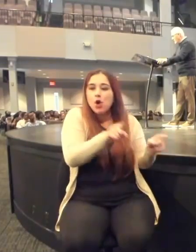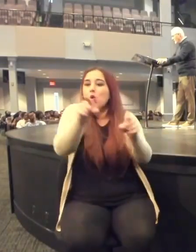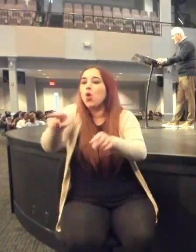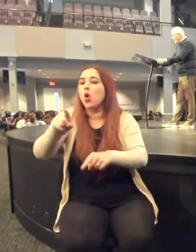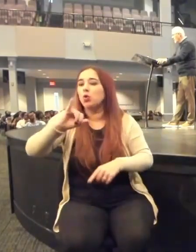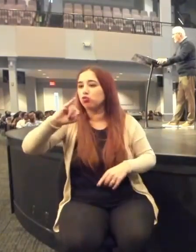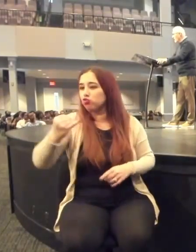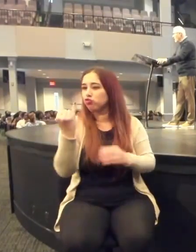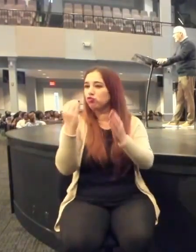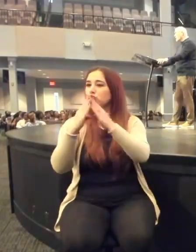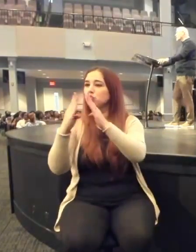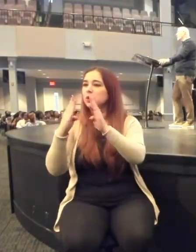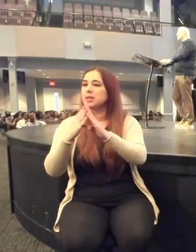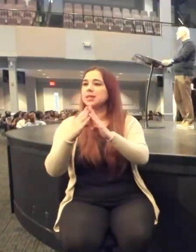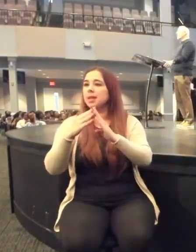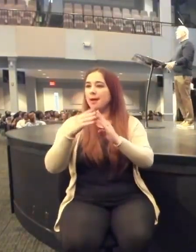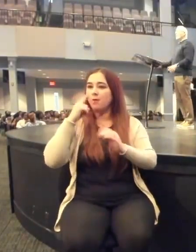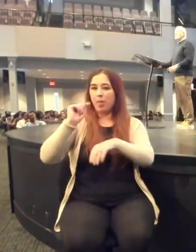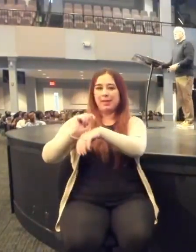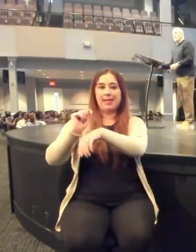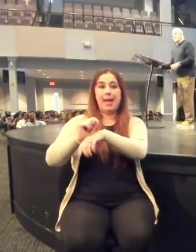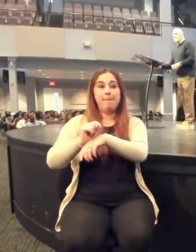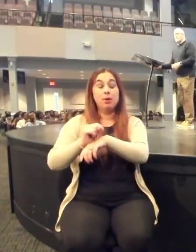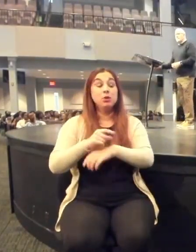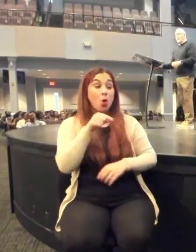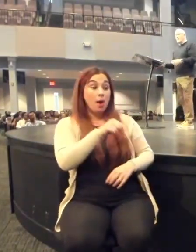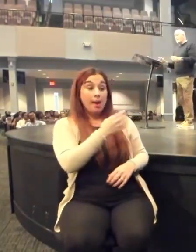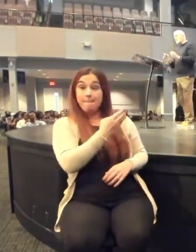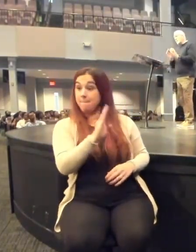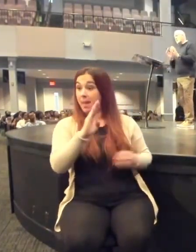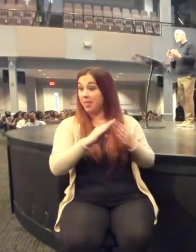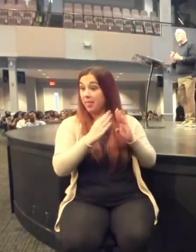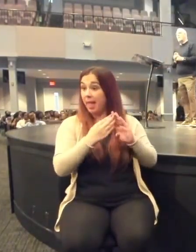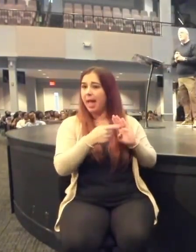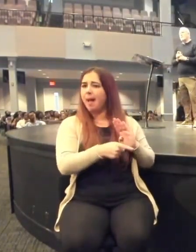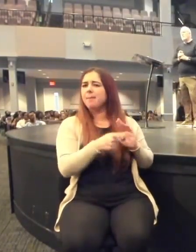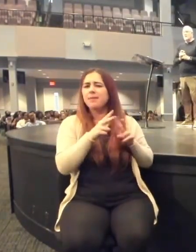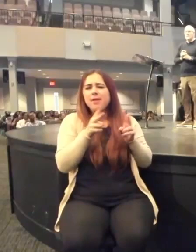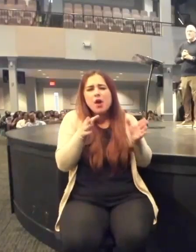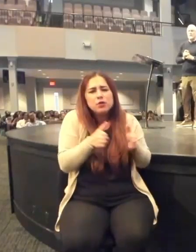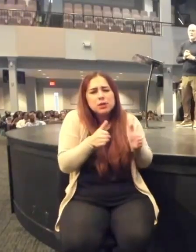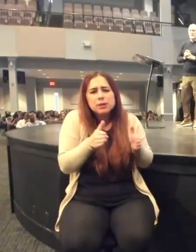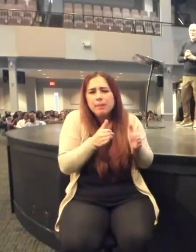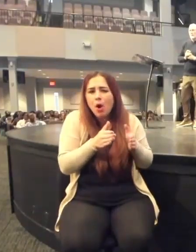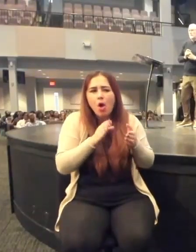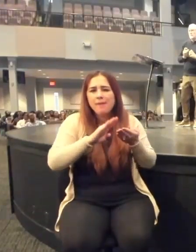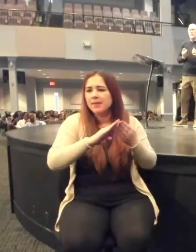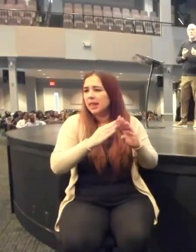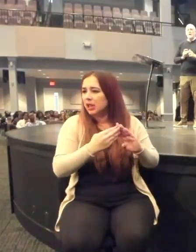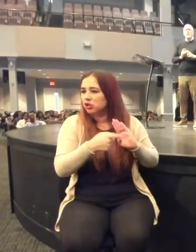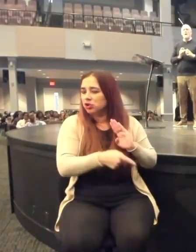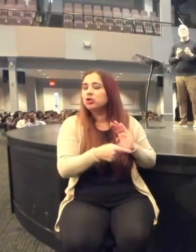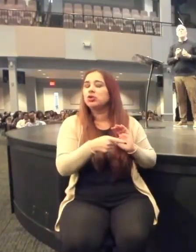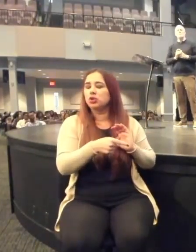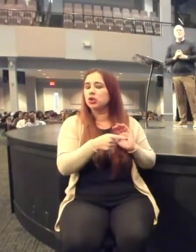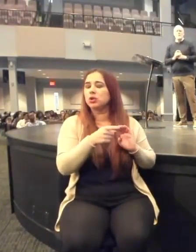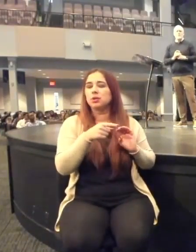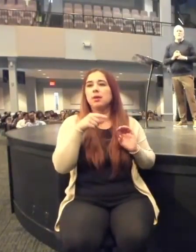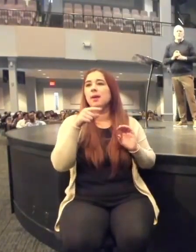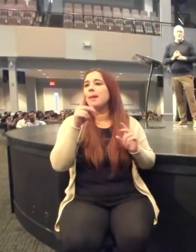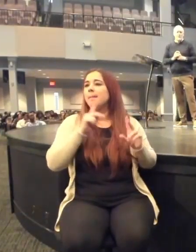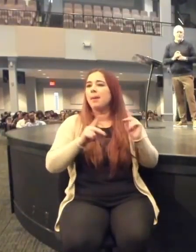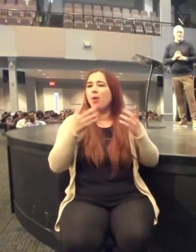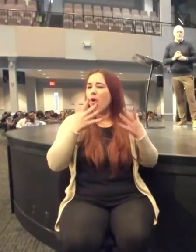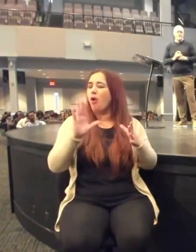for the temple. Now, this place called Bethlehem, although it was a very small little village, it had been spoken of hundreds of